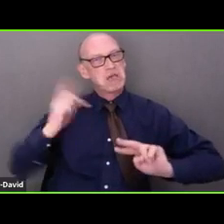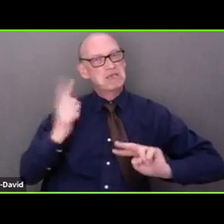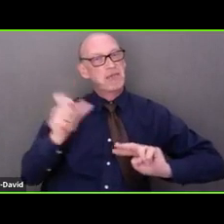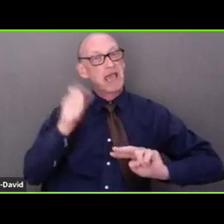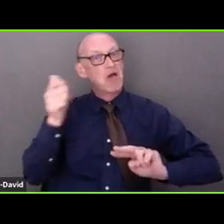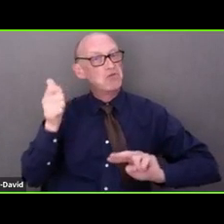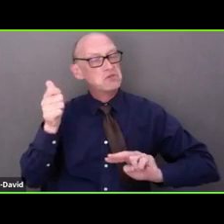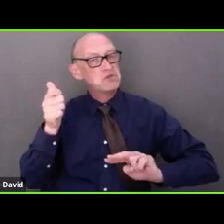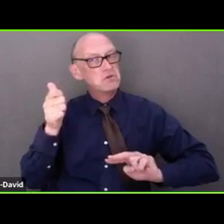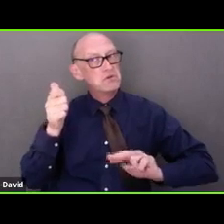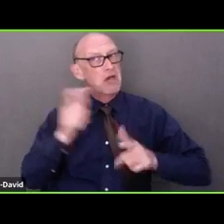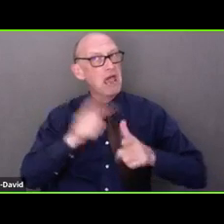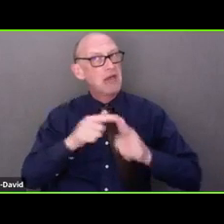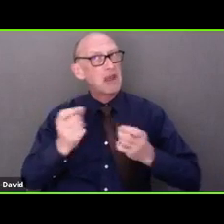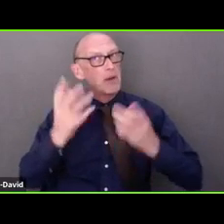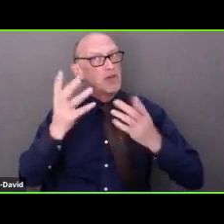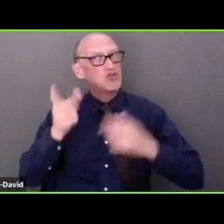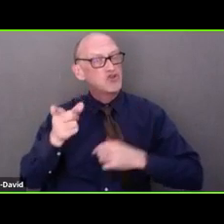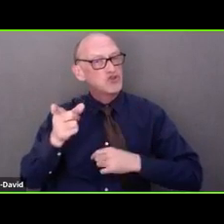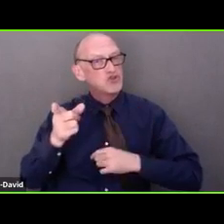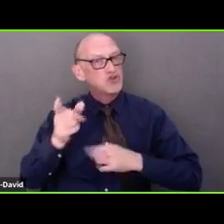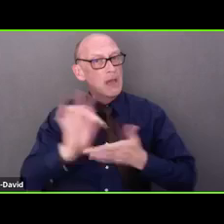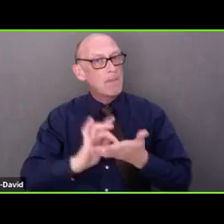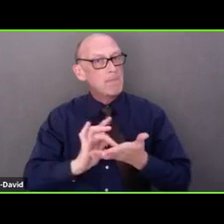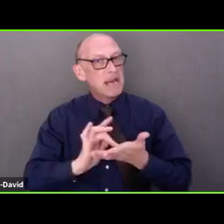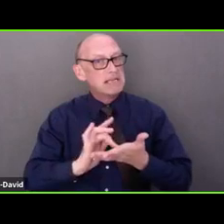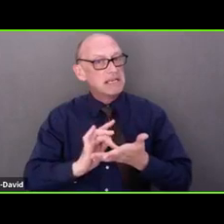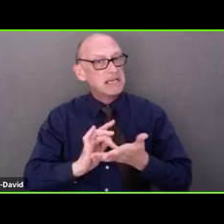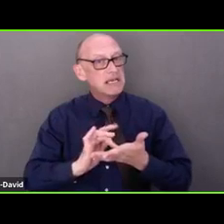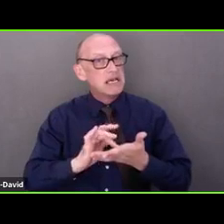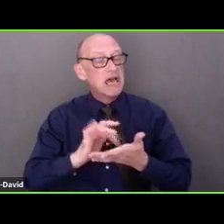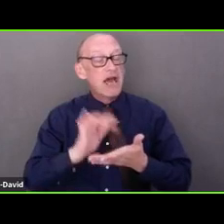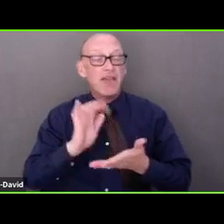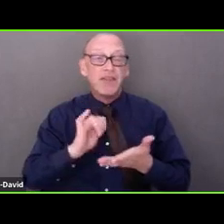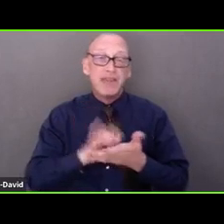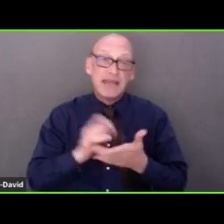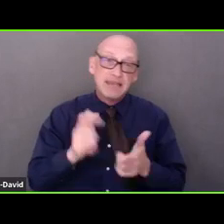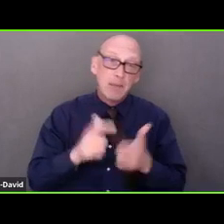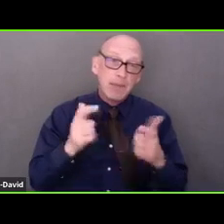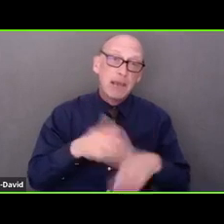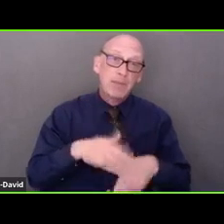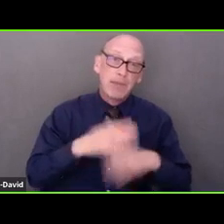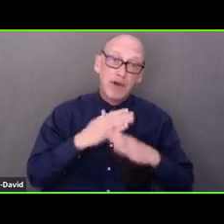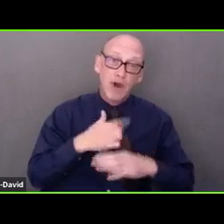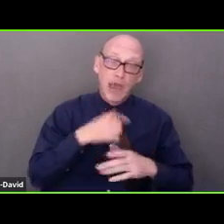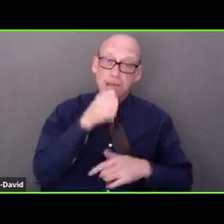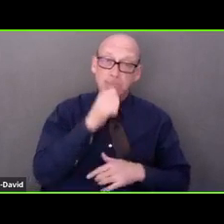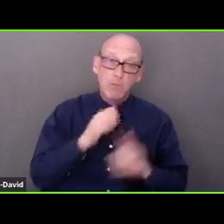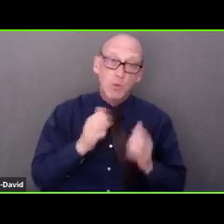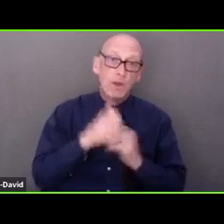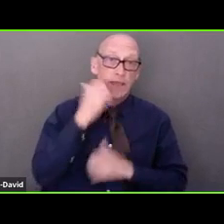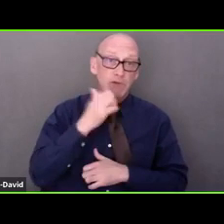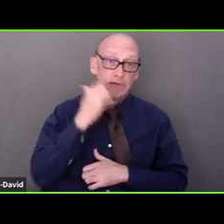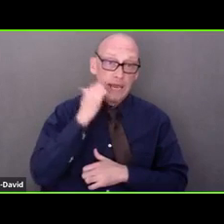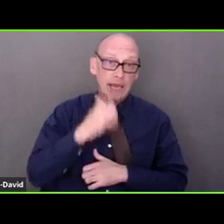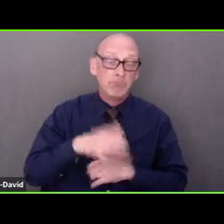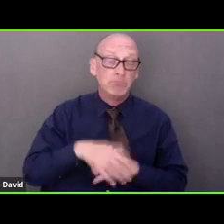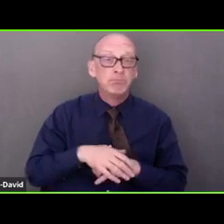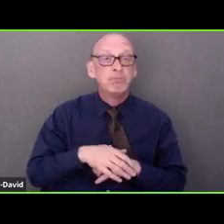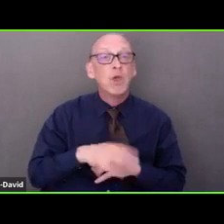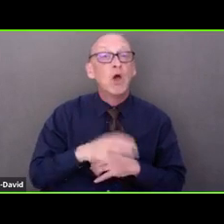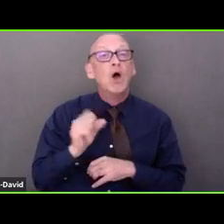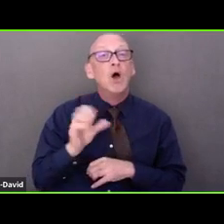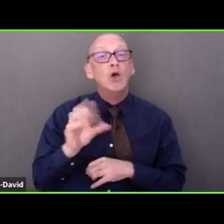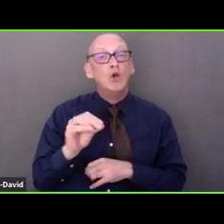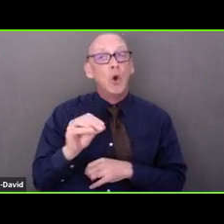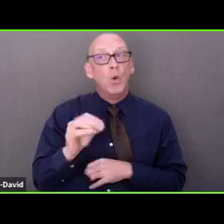so, how much. And medication is one of the big barriers that I deal with on a day-to-day basis, right? And so it's a